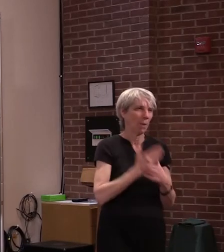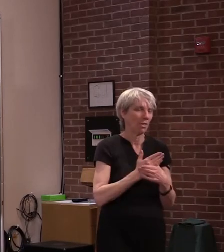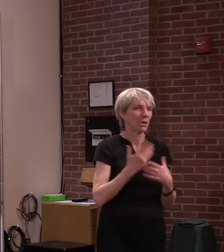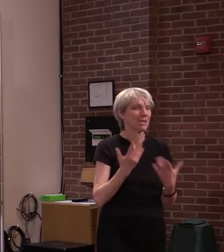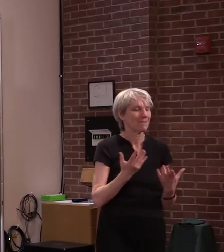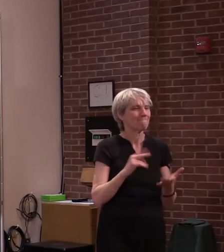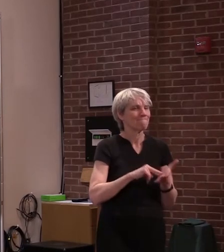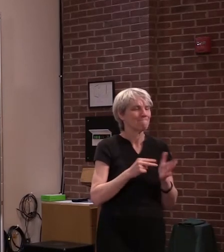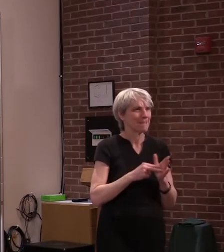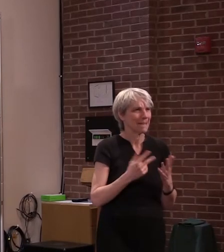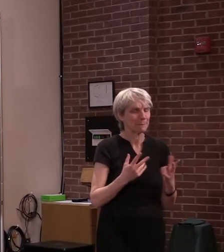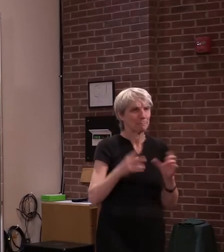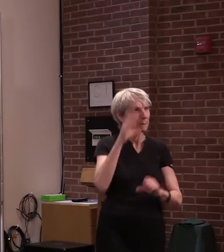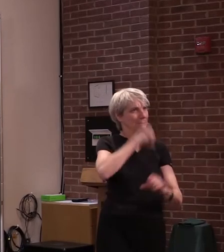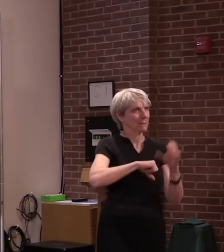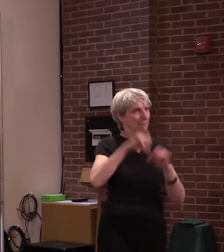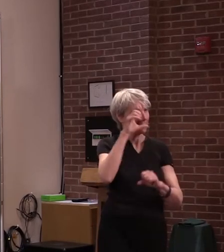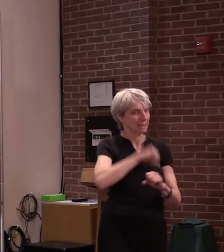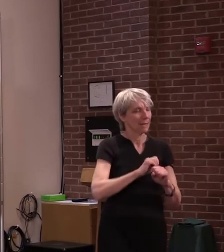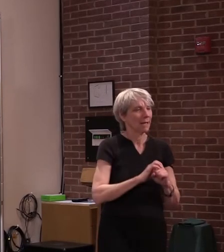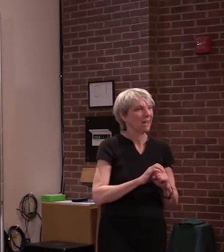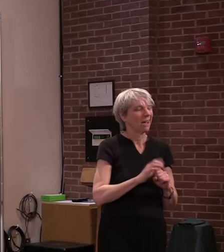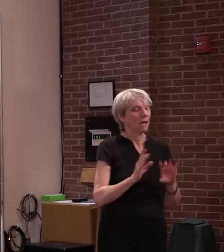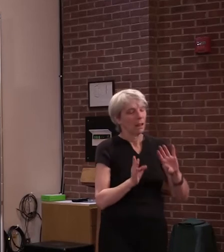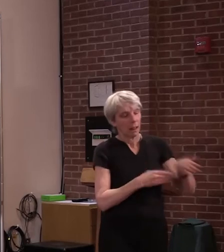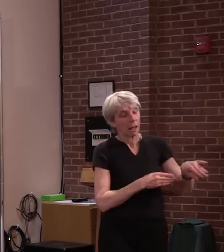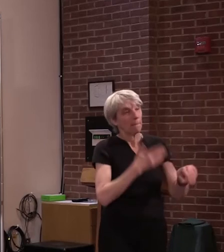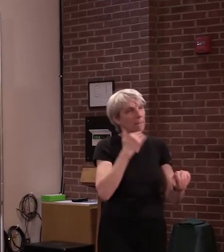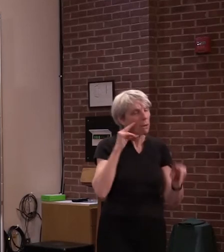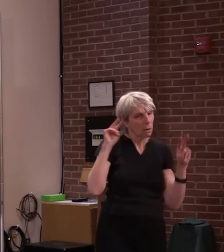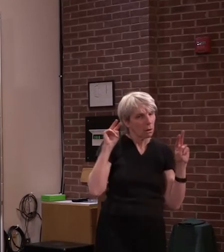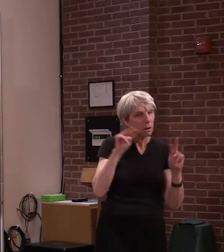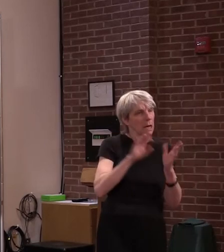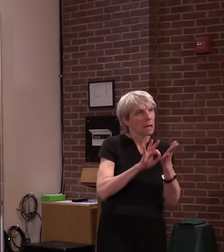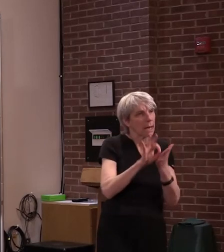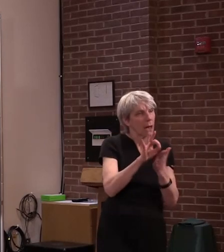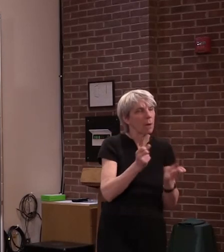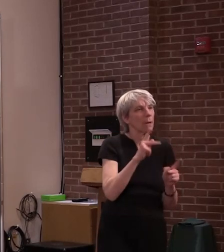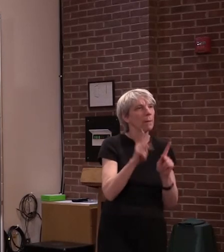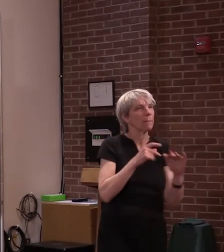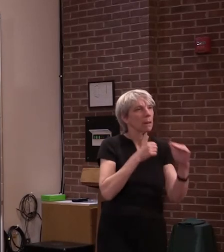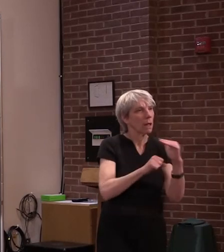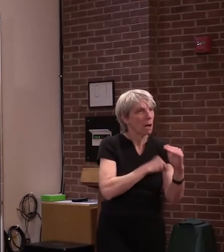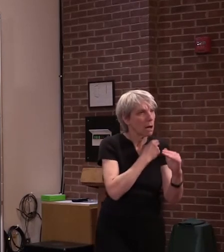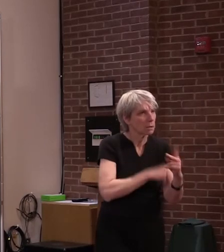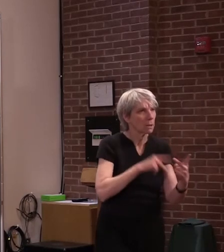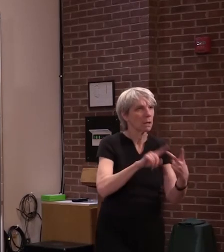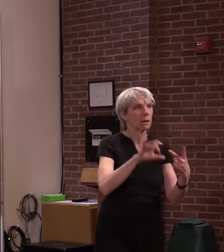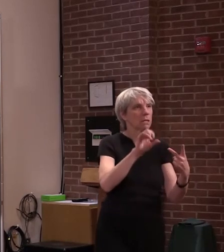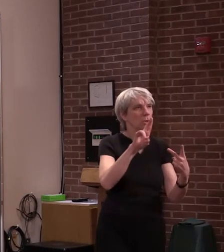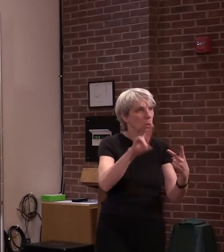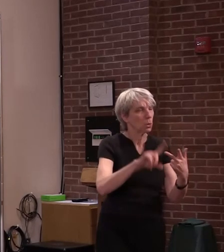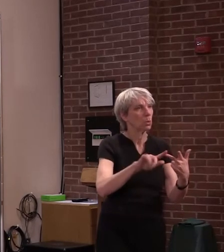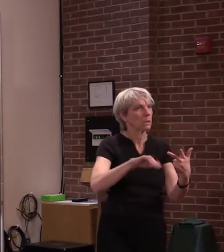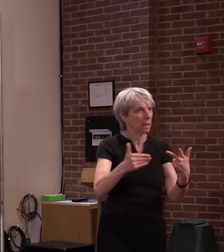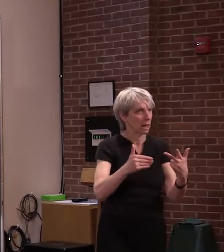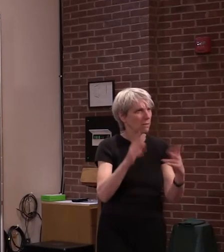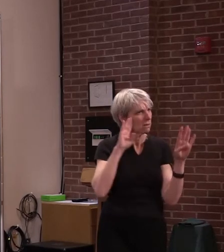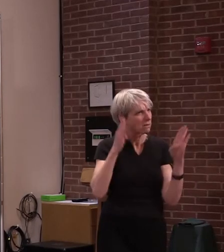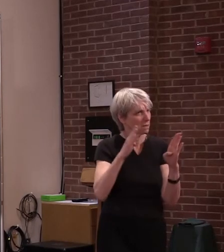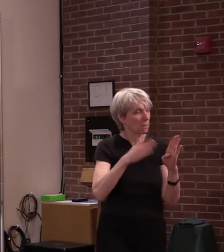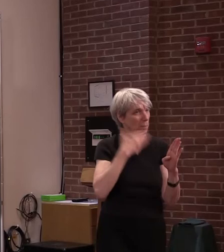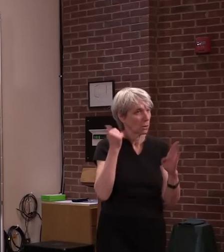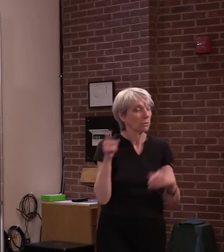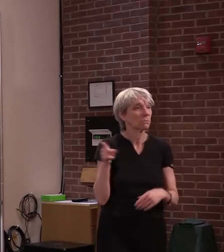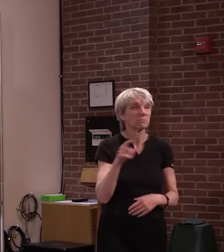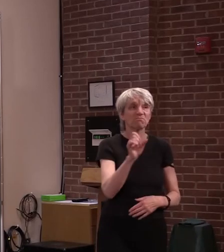more at hospitalizations and ICU stays and deaths versus just total case counts going forward?